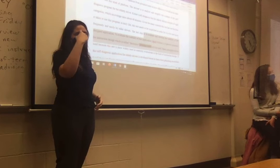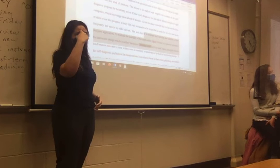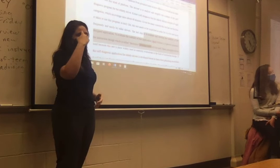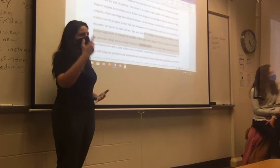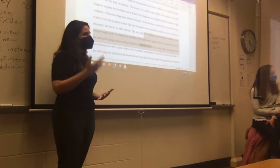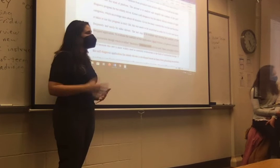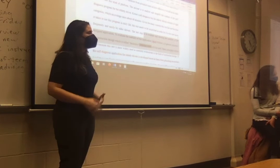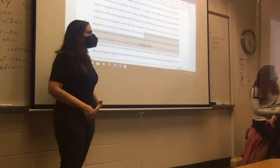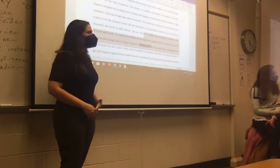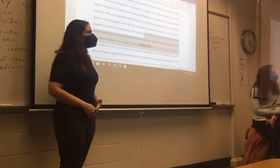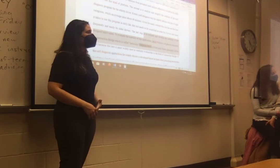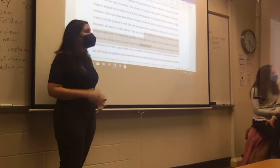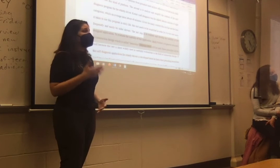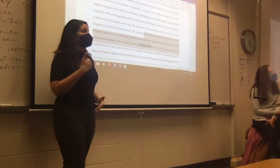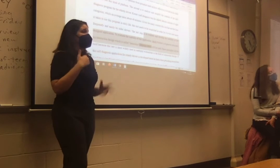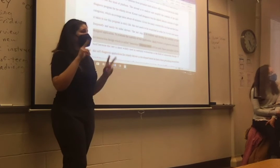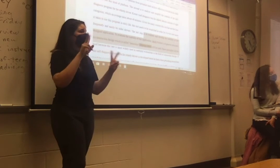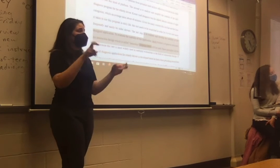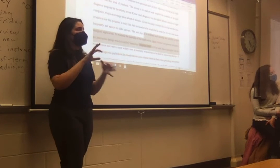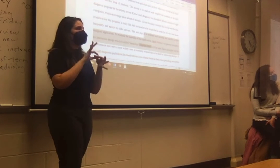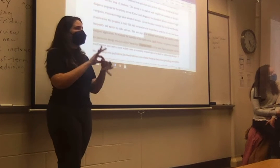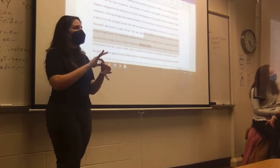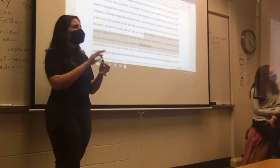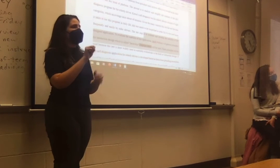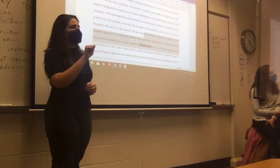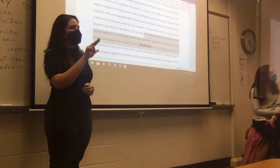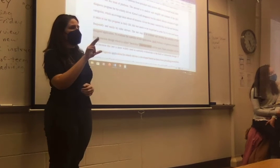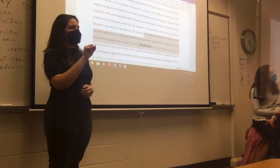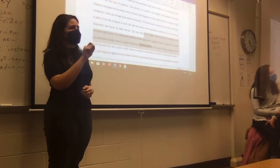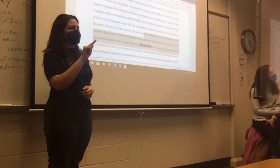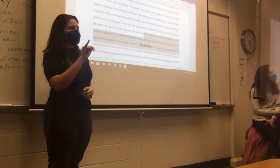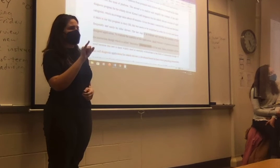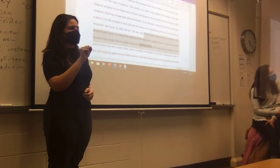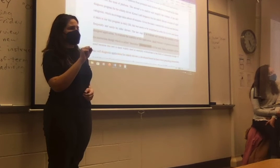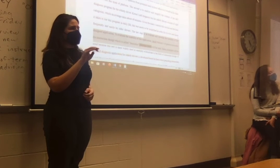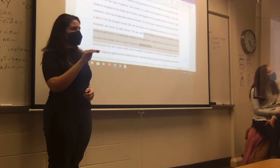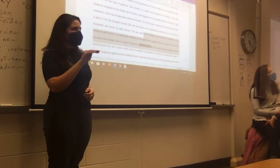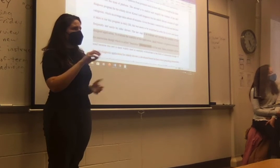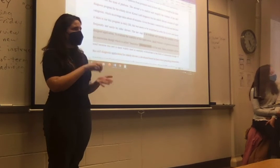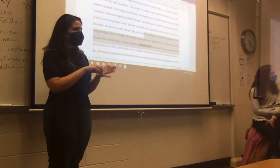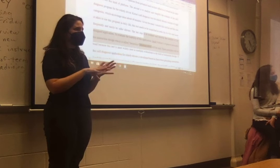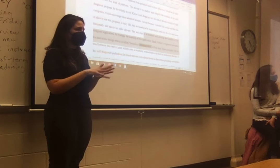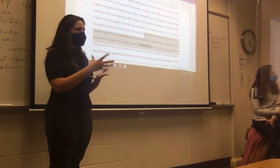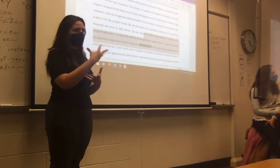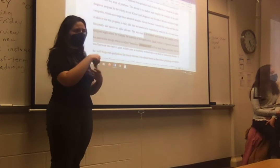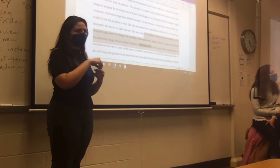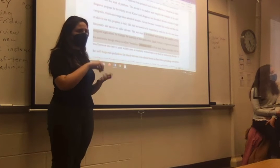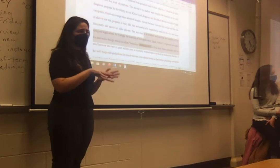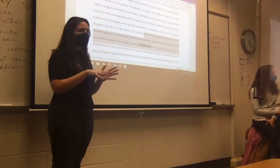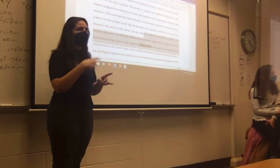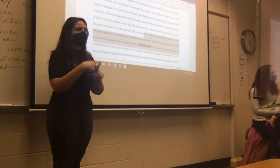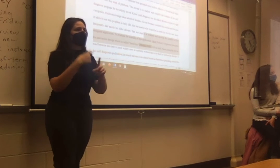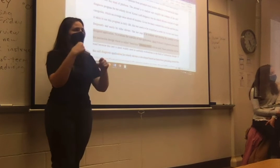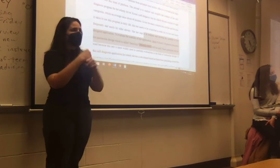about autistic students and statistics and anxiety. Maybe I will like take